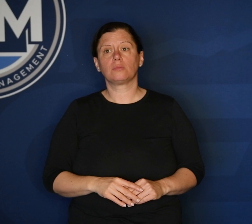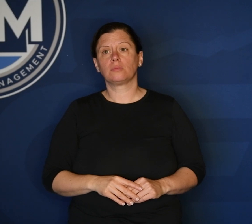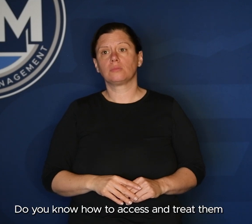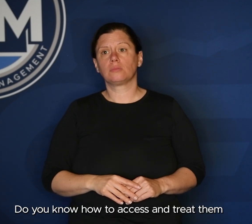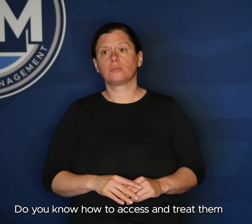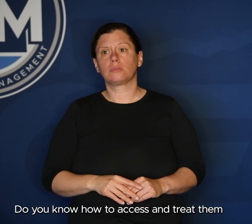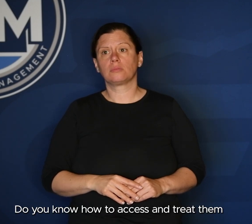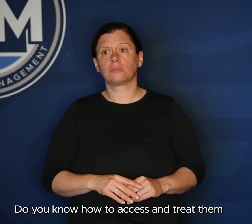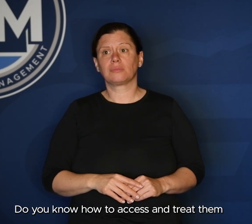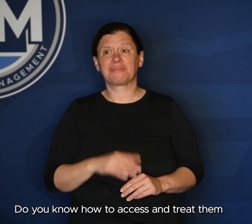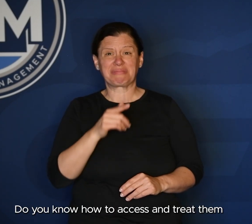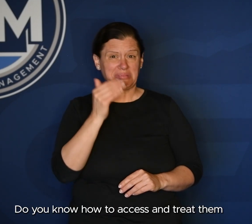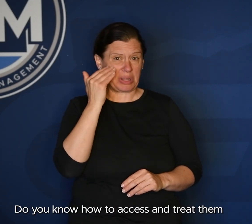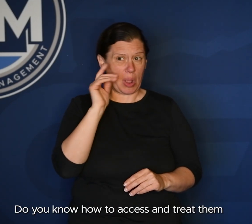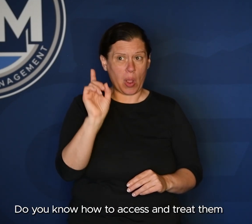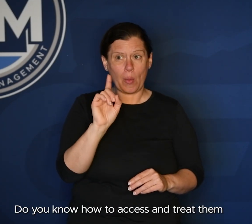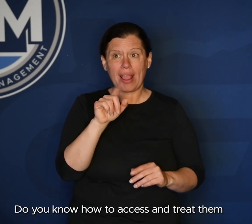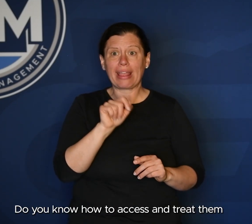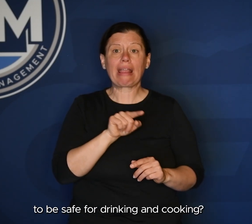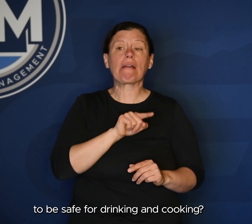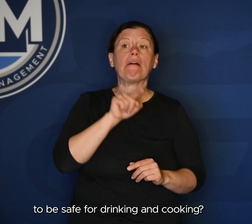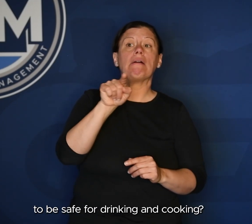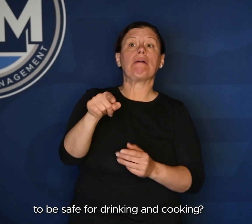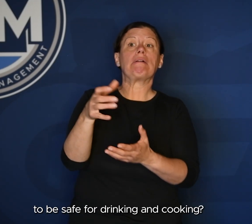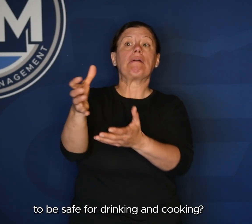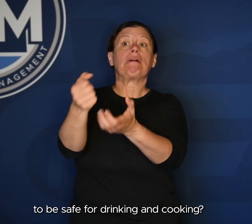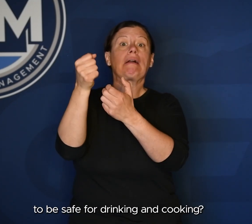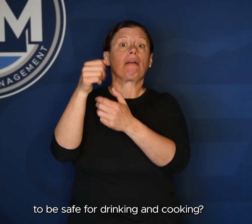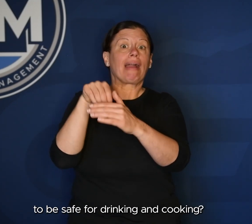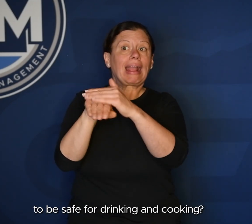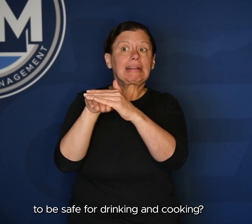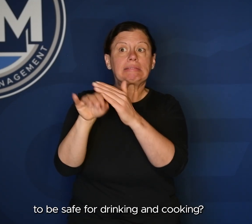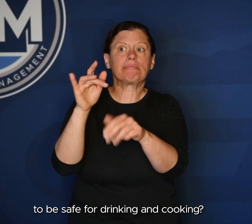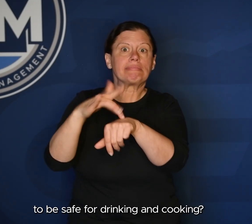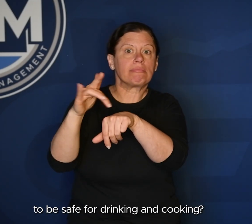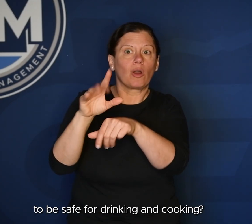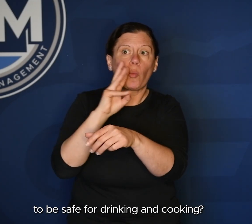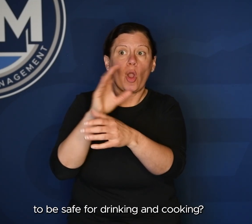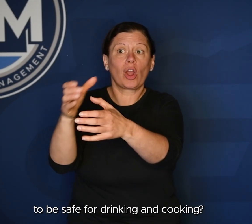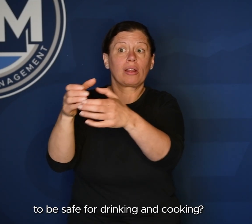Do you know how to access and treat them to be safe for drinking and cooking?